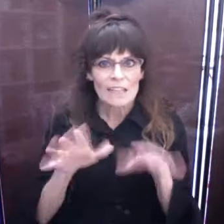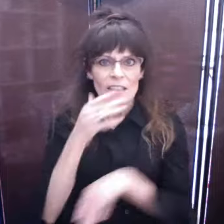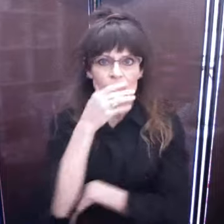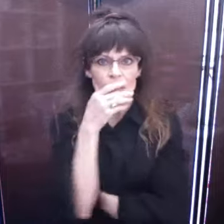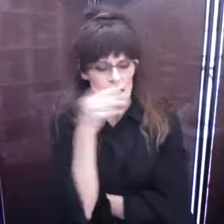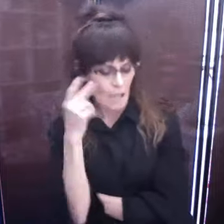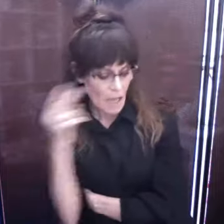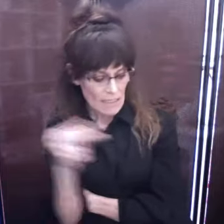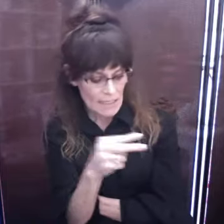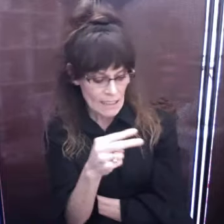organization of thought.